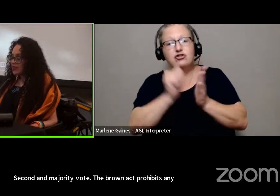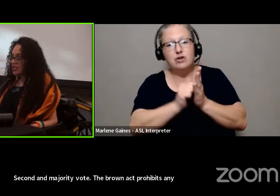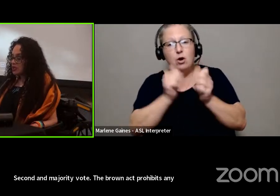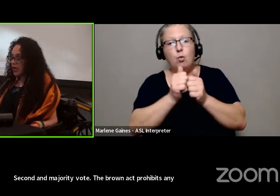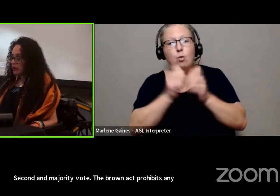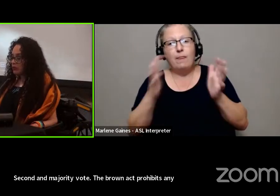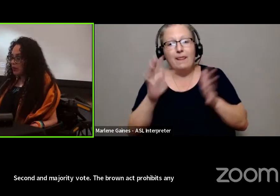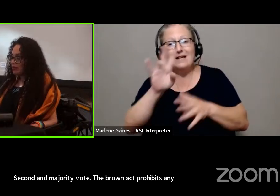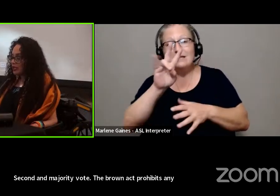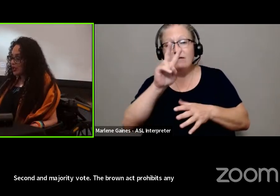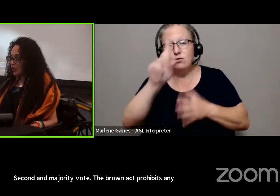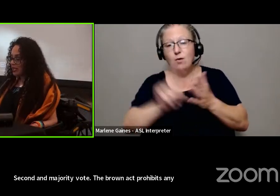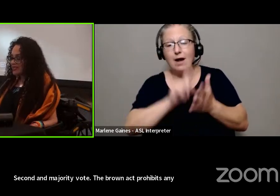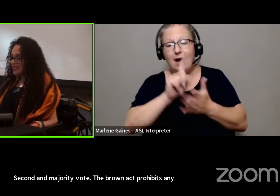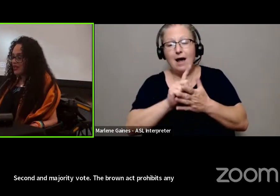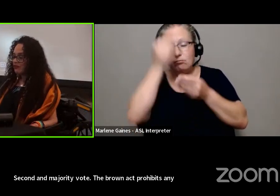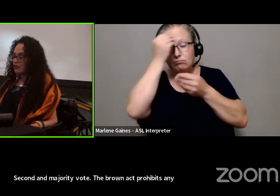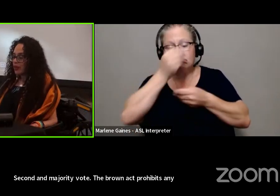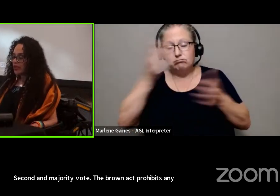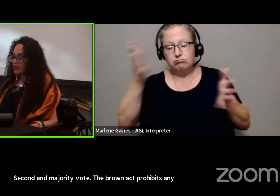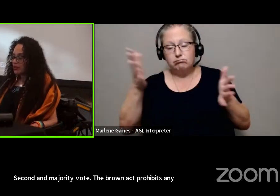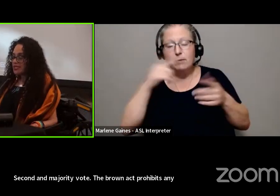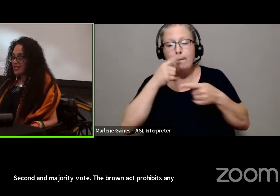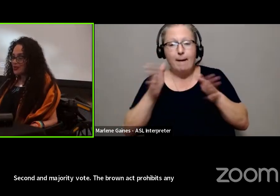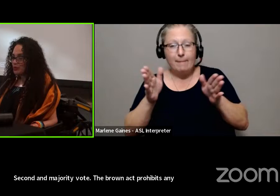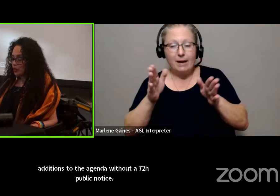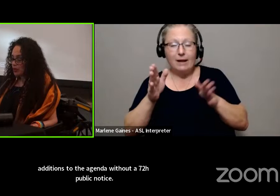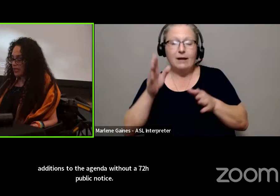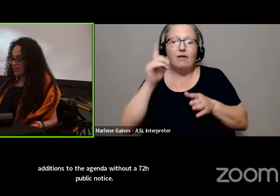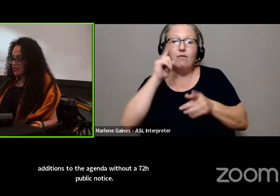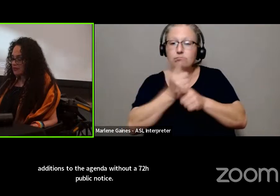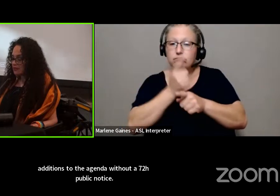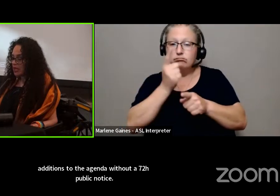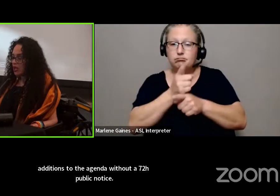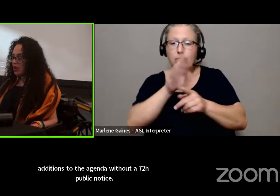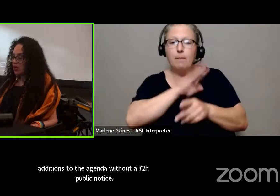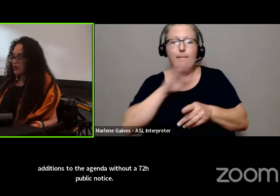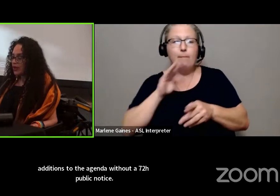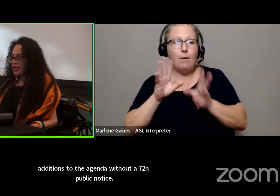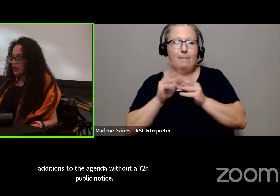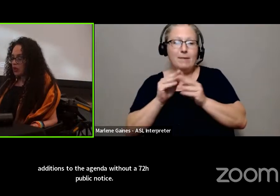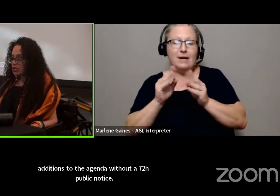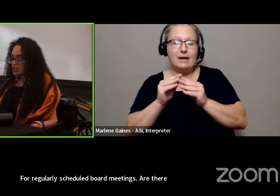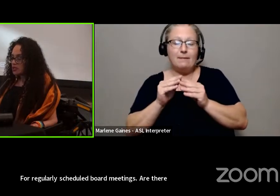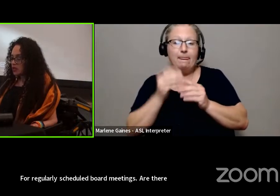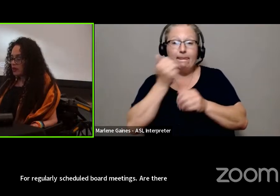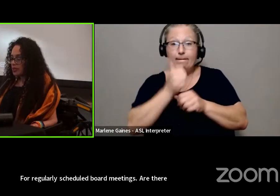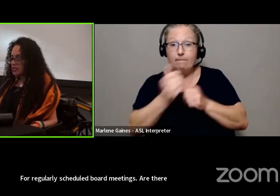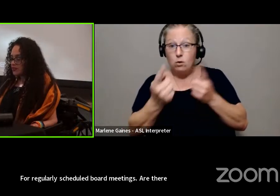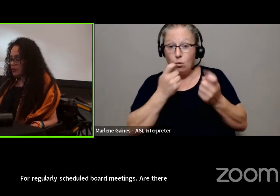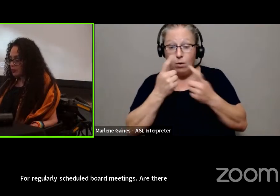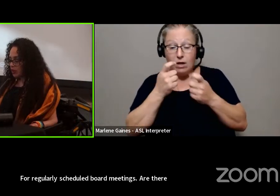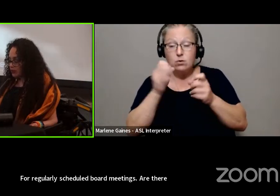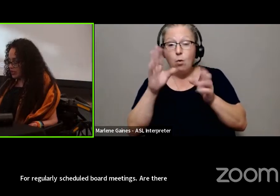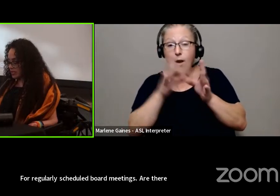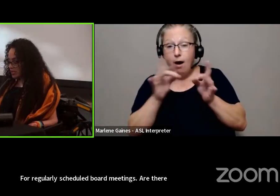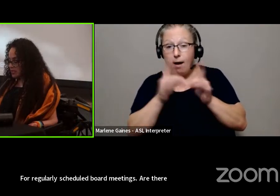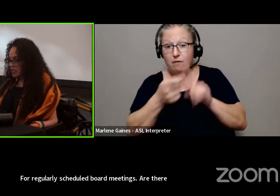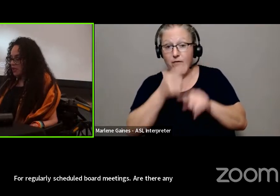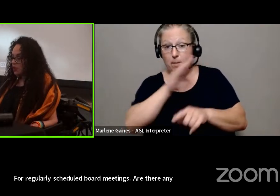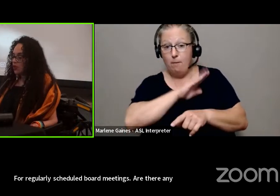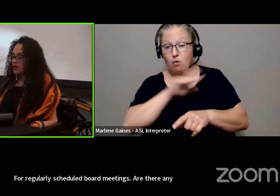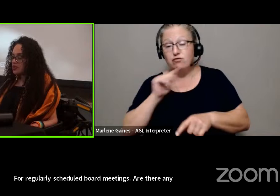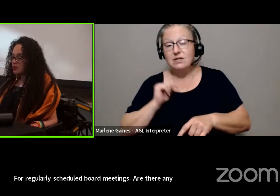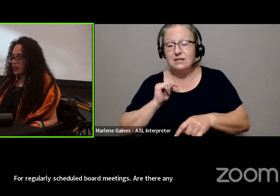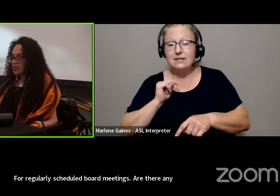a 72-hour public notice for regularly scheduled board meetings. Are there any questions or comments from the Board of